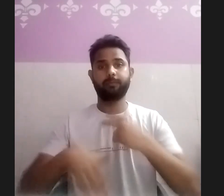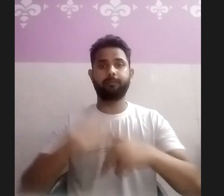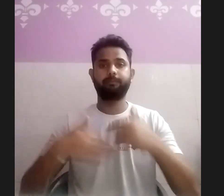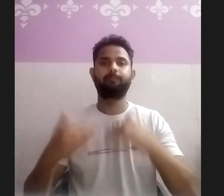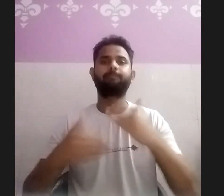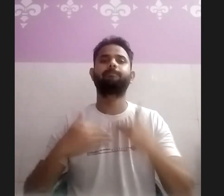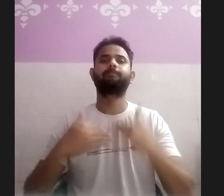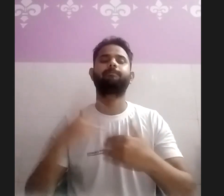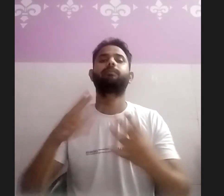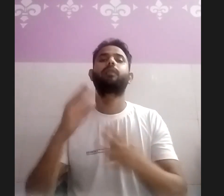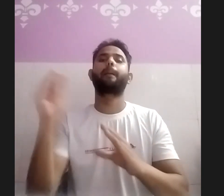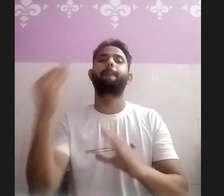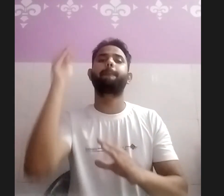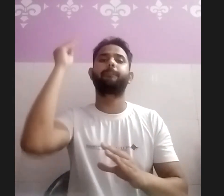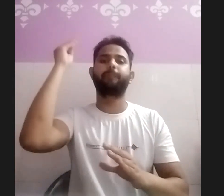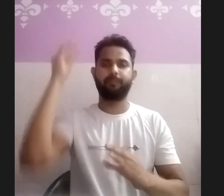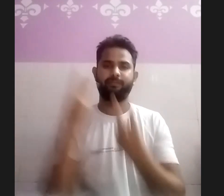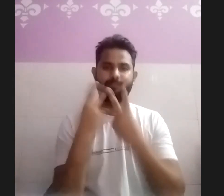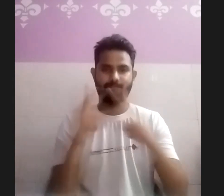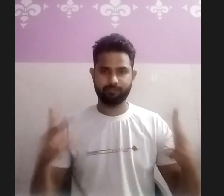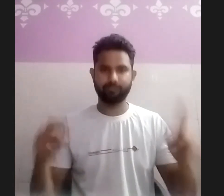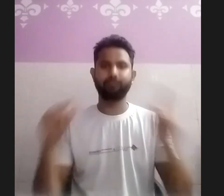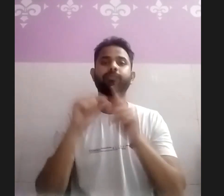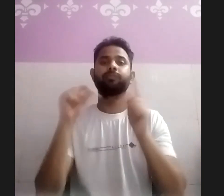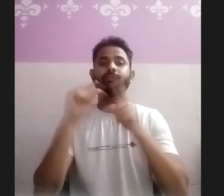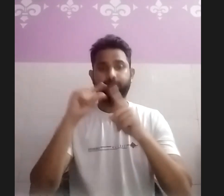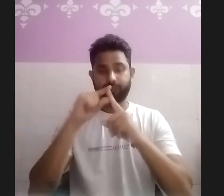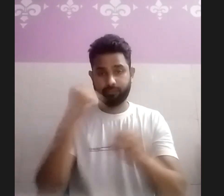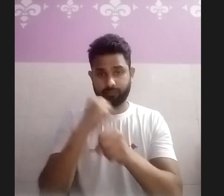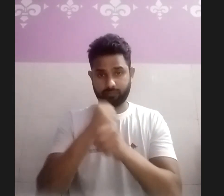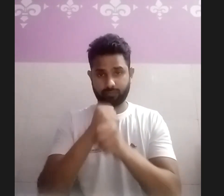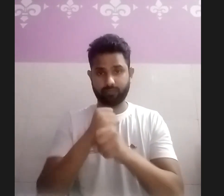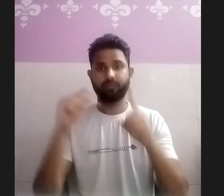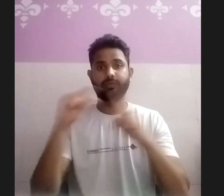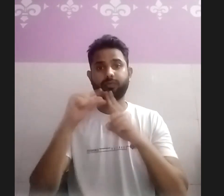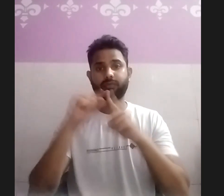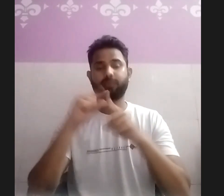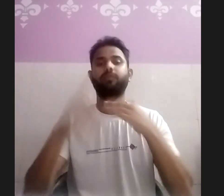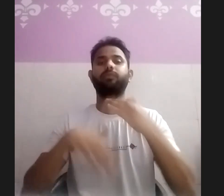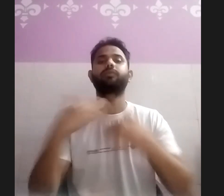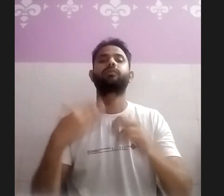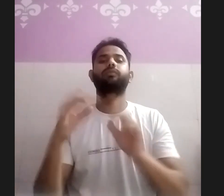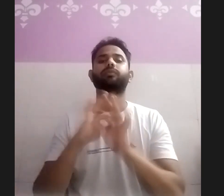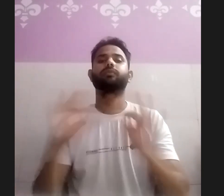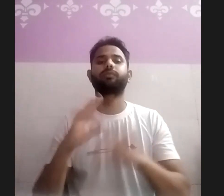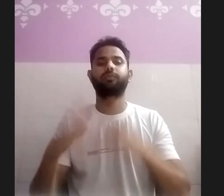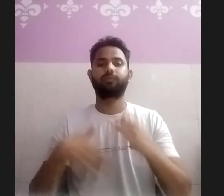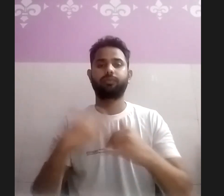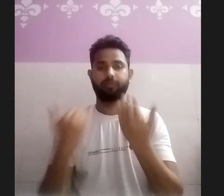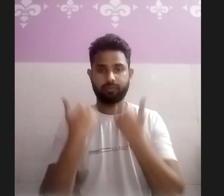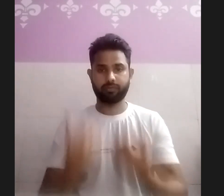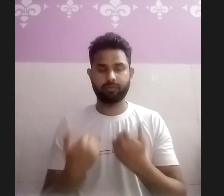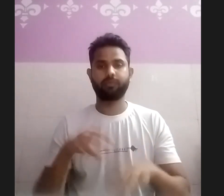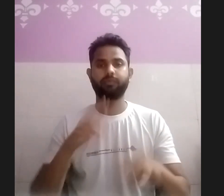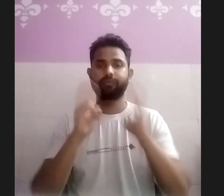than other government apps, like when compared. So now talking